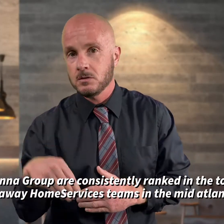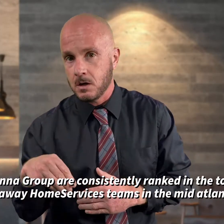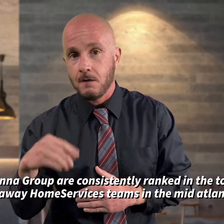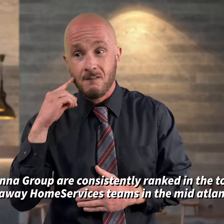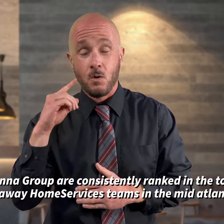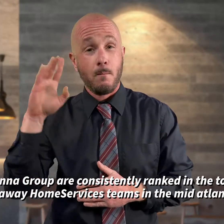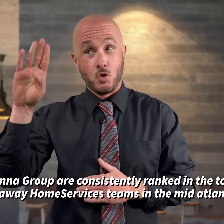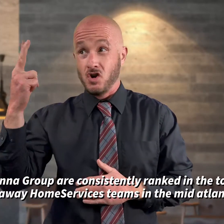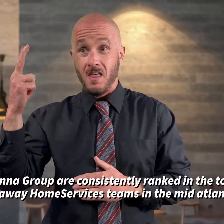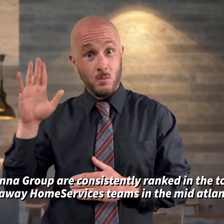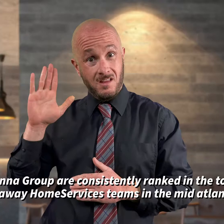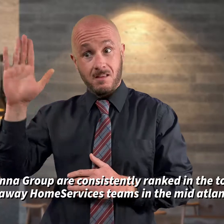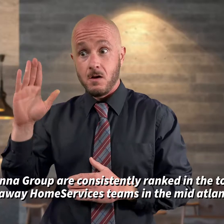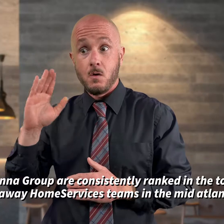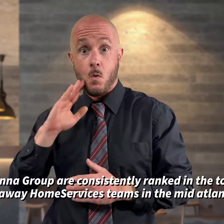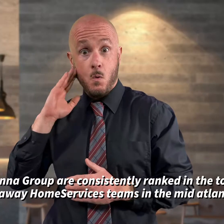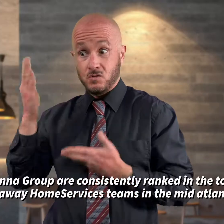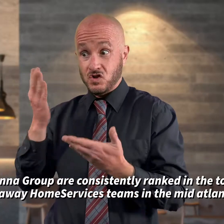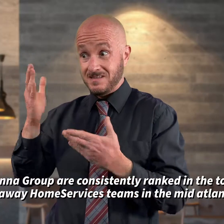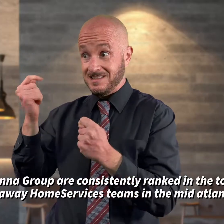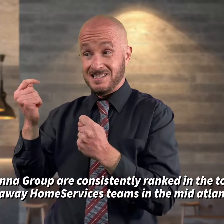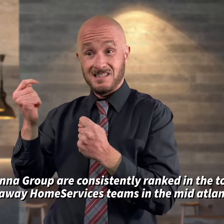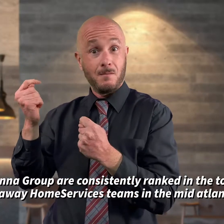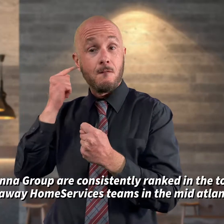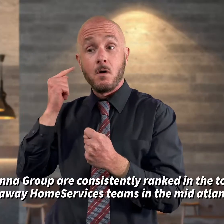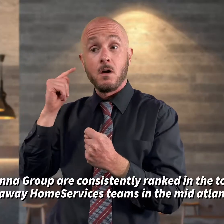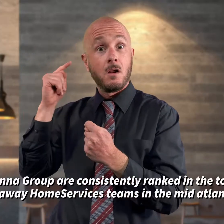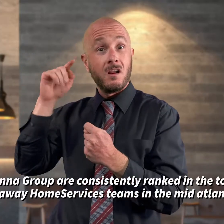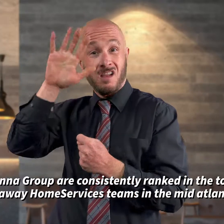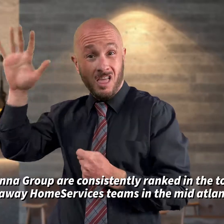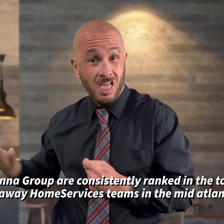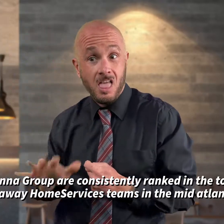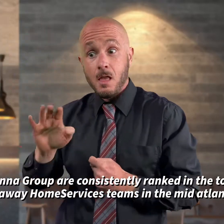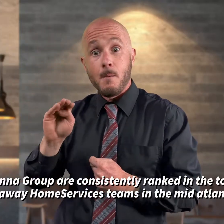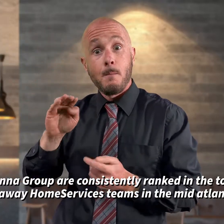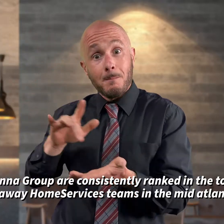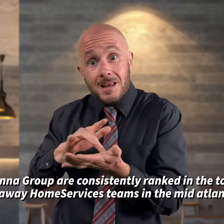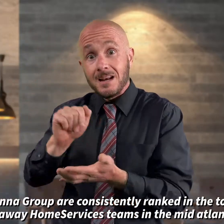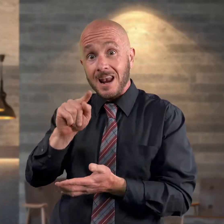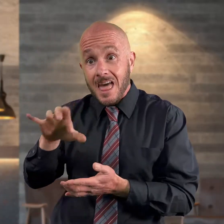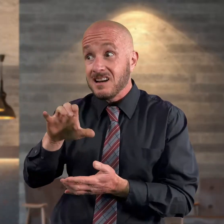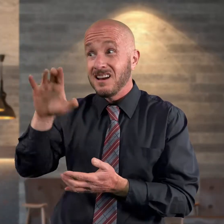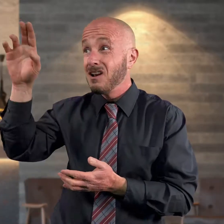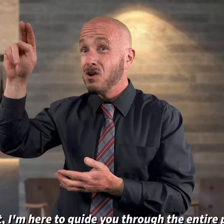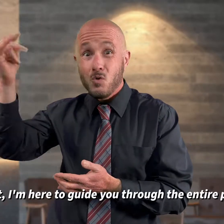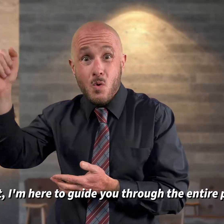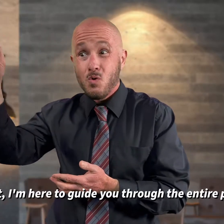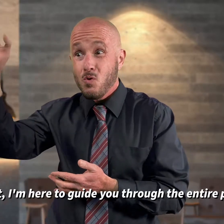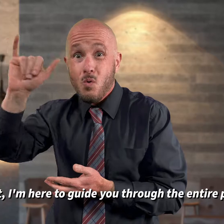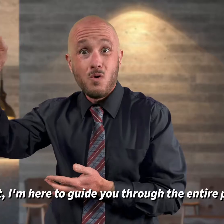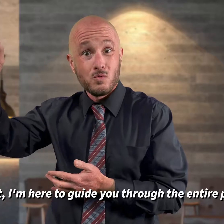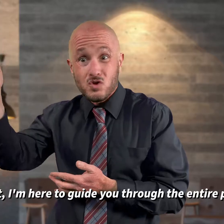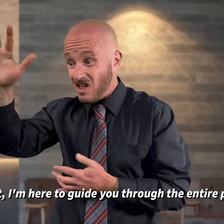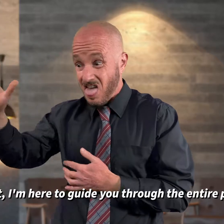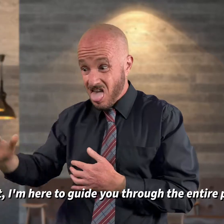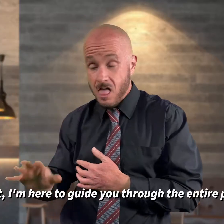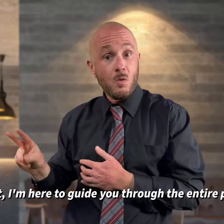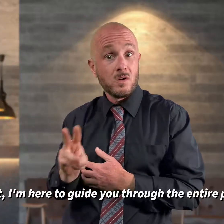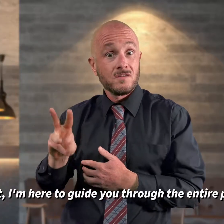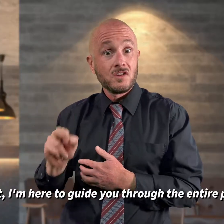1% of Berkshire Hathaway Home Services teams in the Mid-Atlantic region. As your agent, I'm here